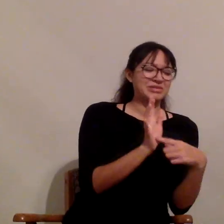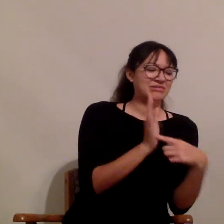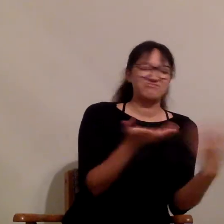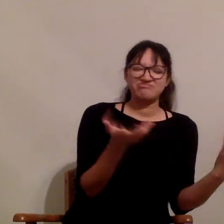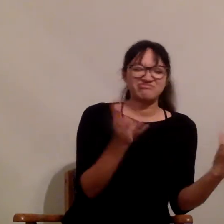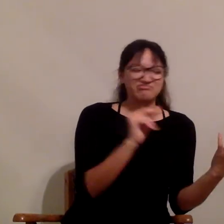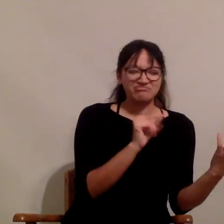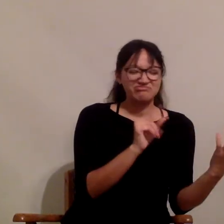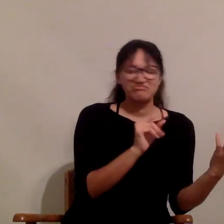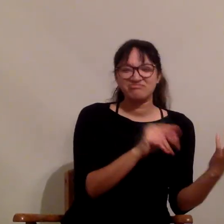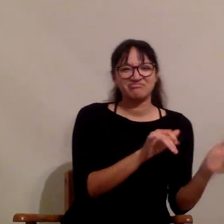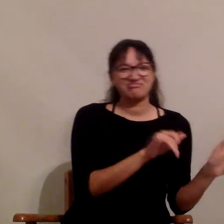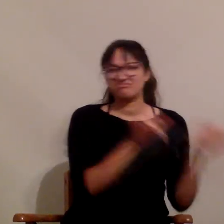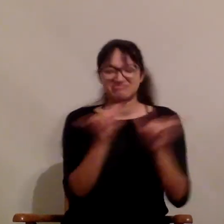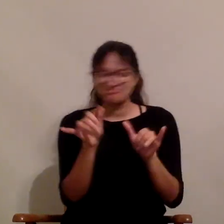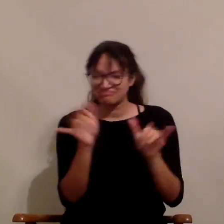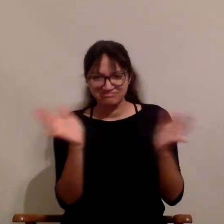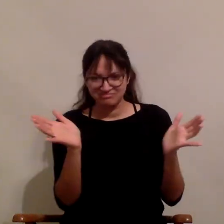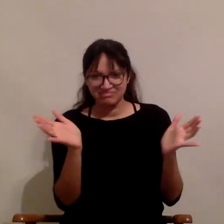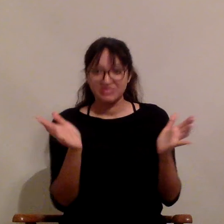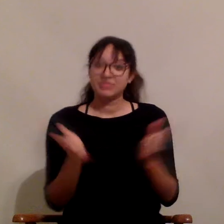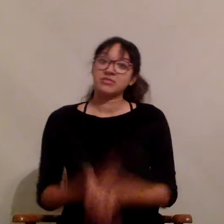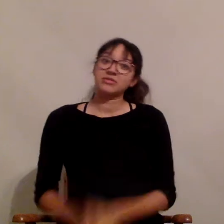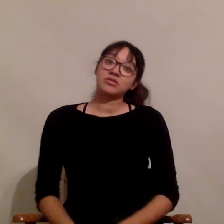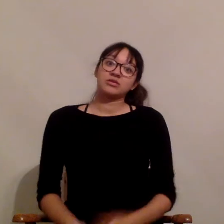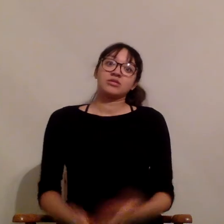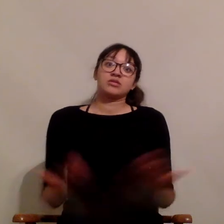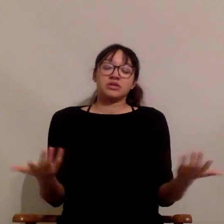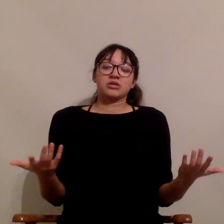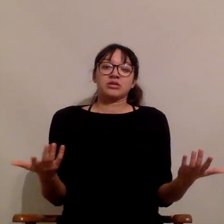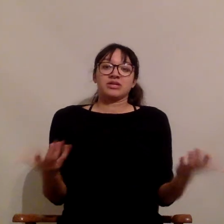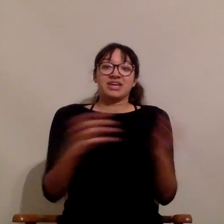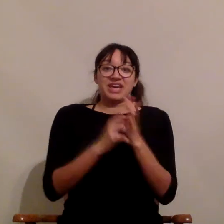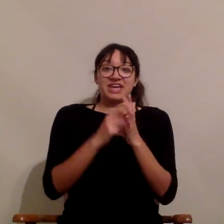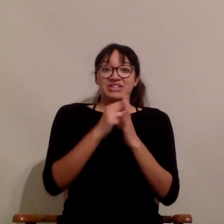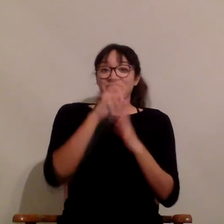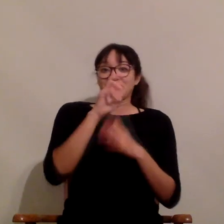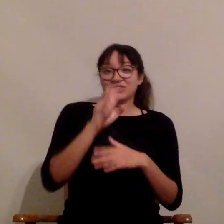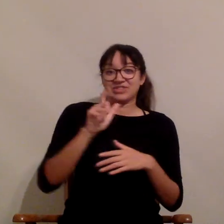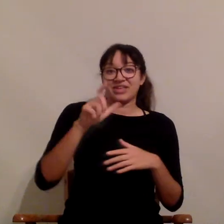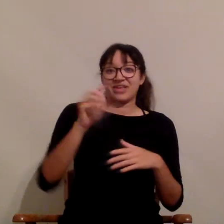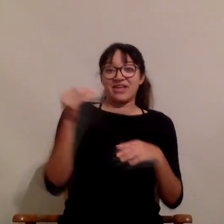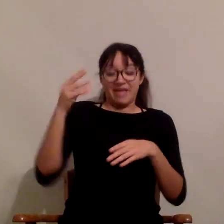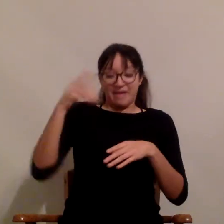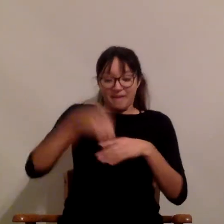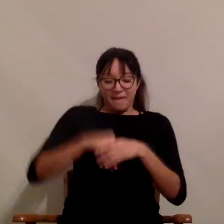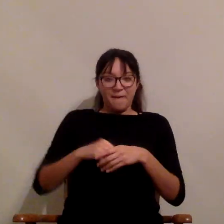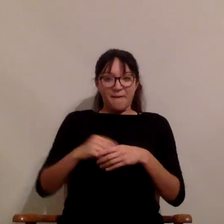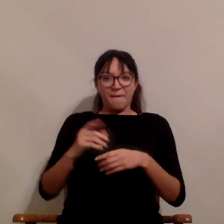bodies. Because, let's face it, the cancer cells in our bodies aren't stuck onto plastic